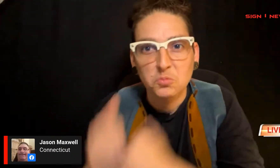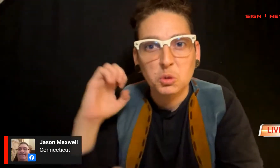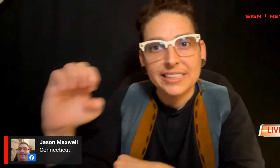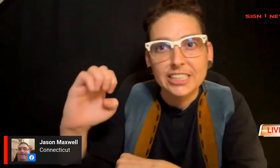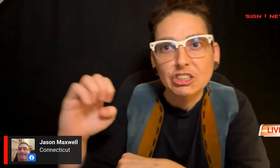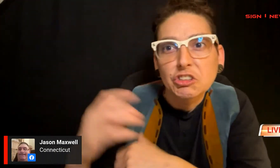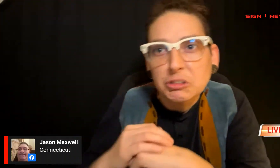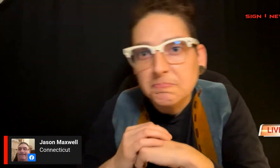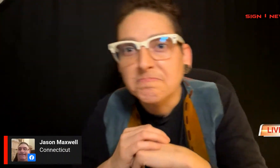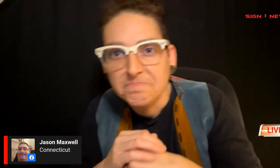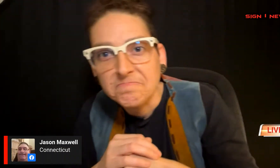Connecticut.